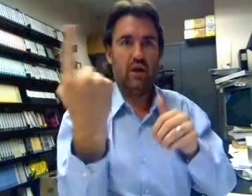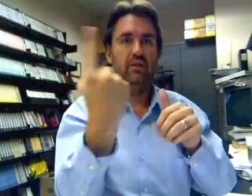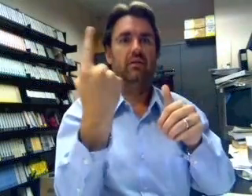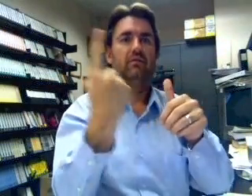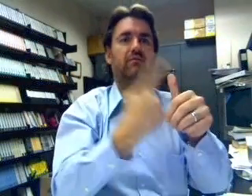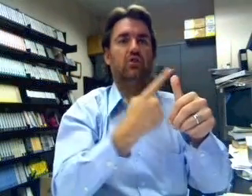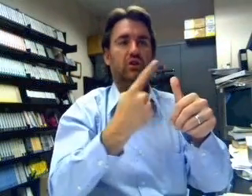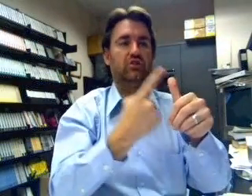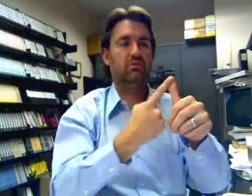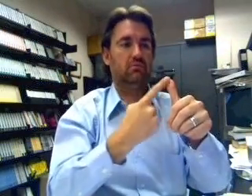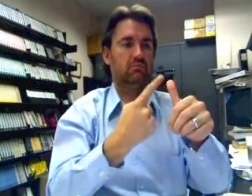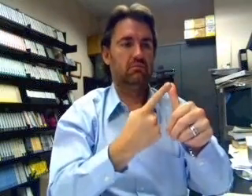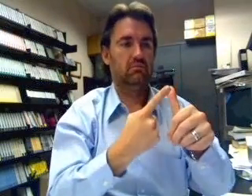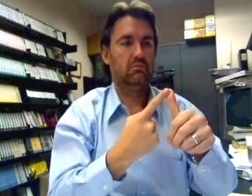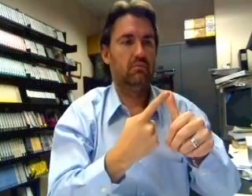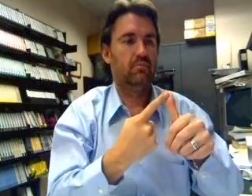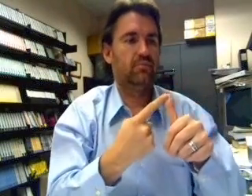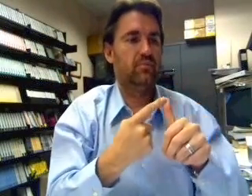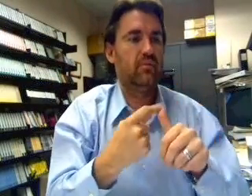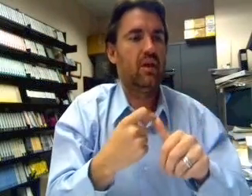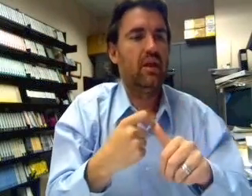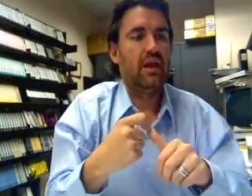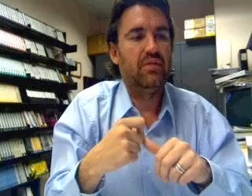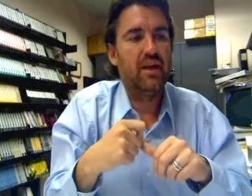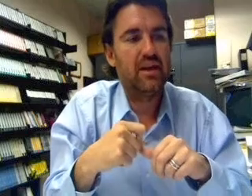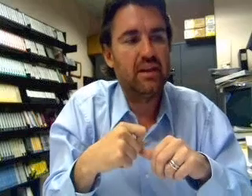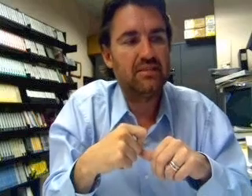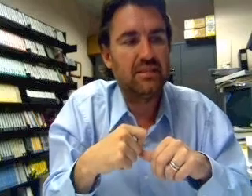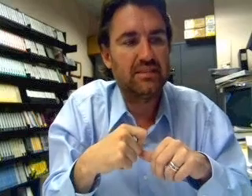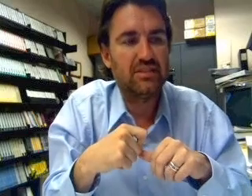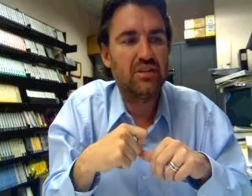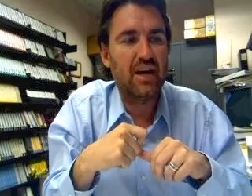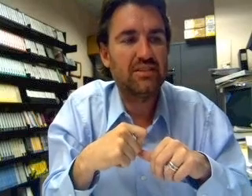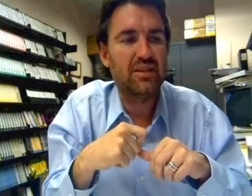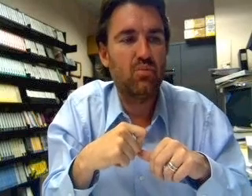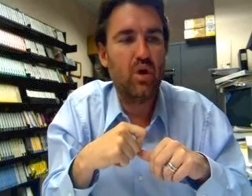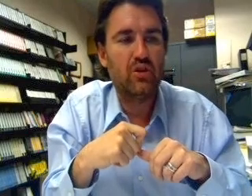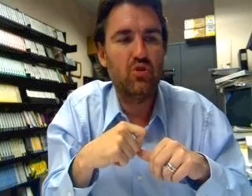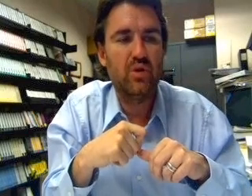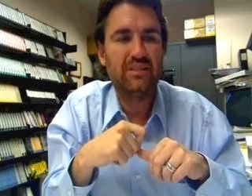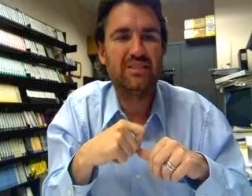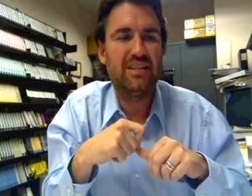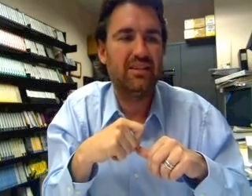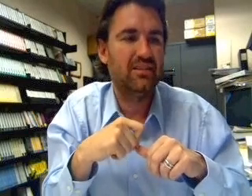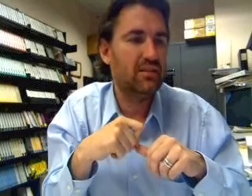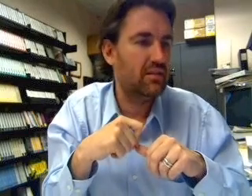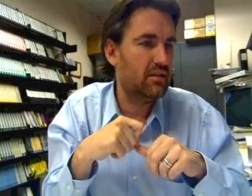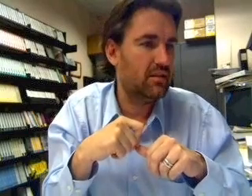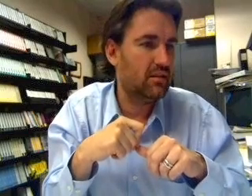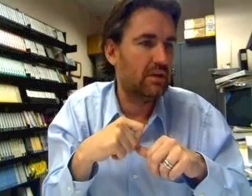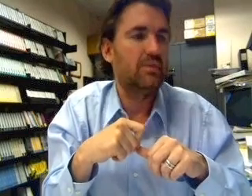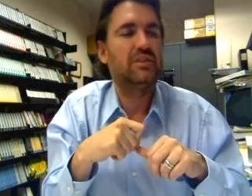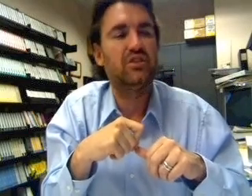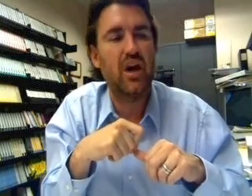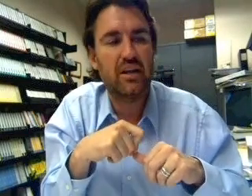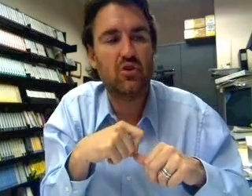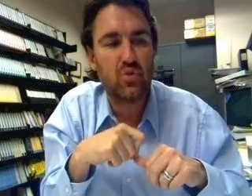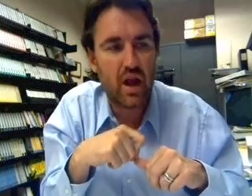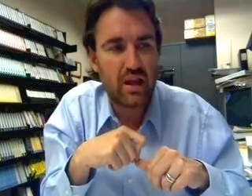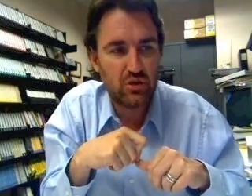someone first. And then it says it's not someone who has seen, it's not a cry you